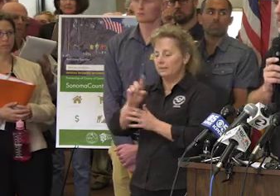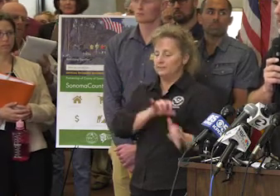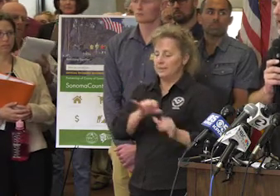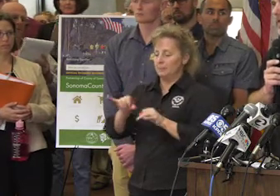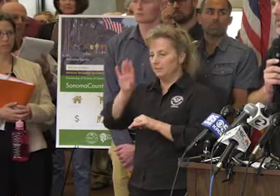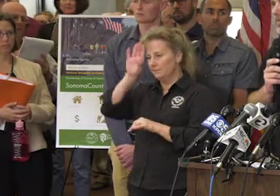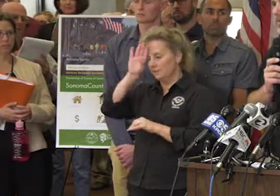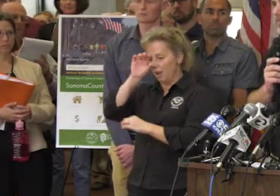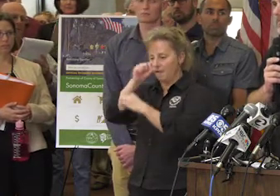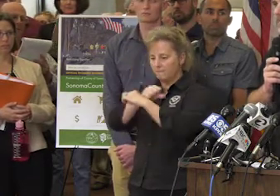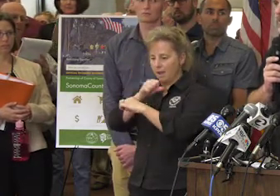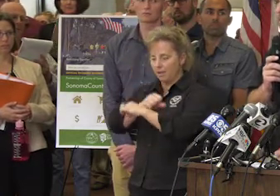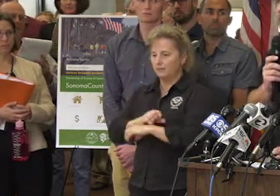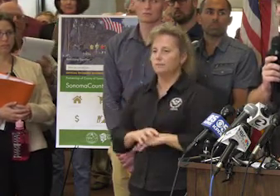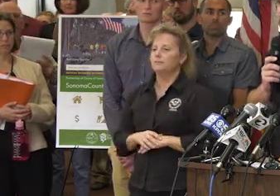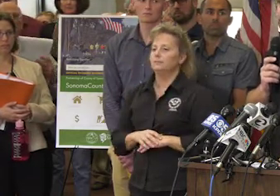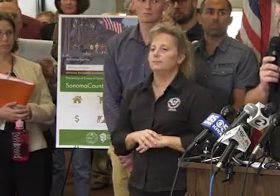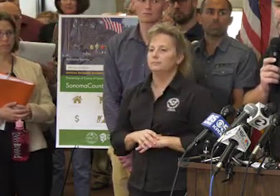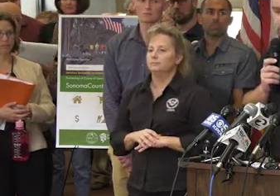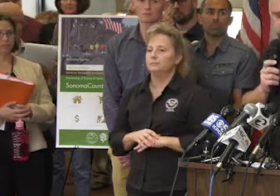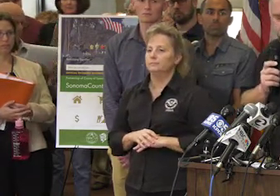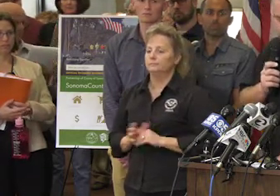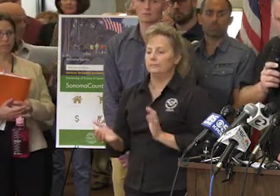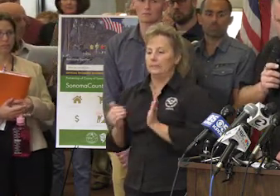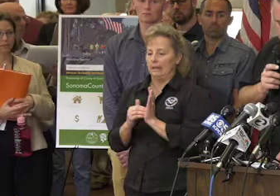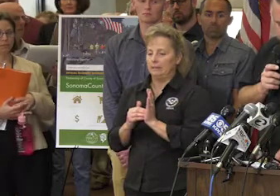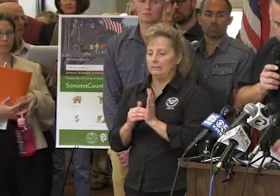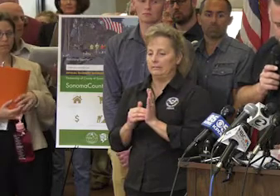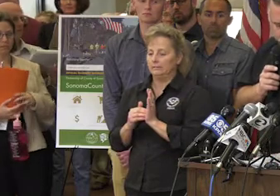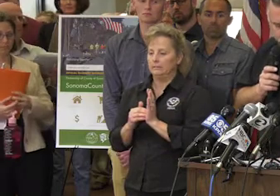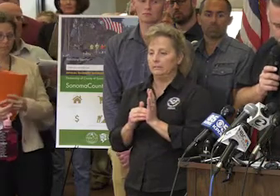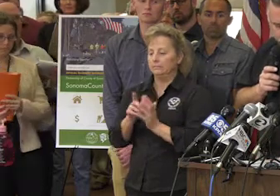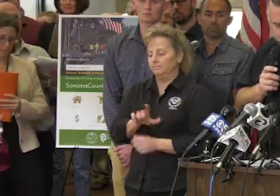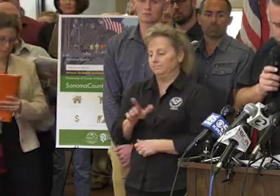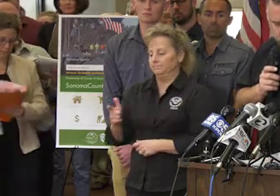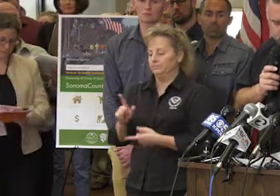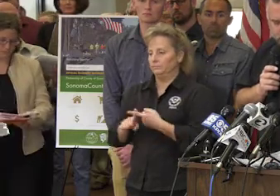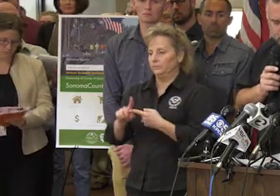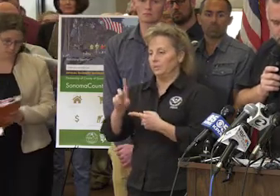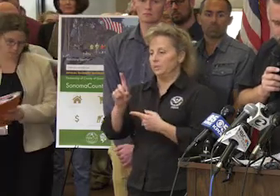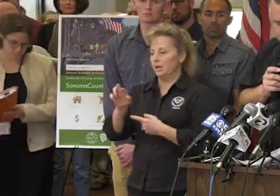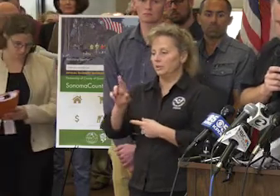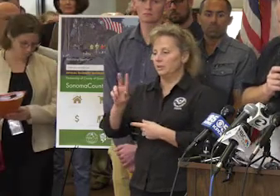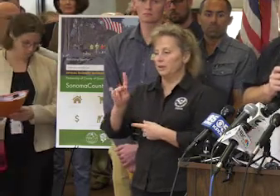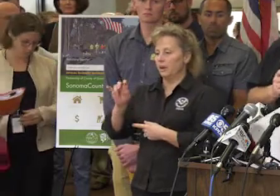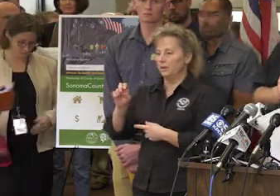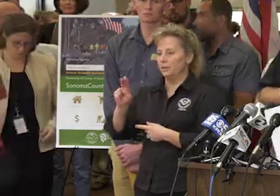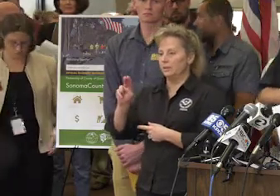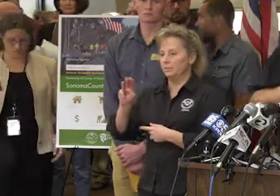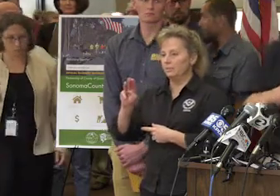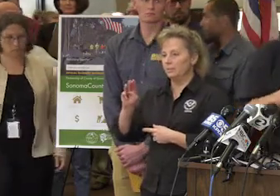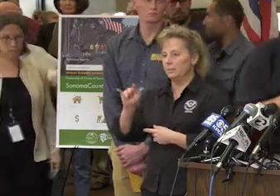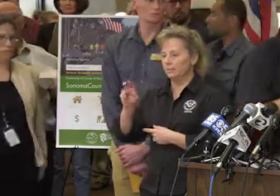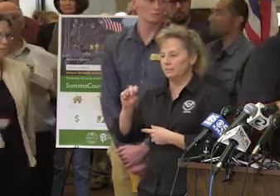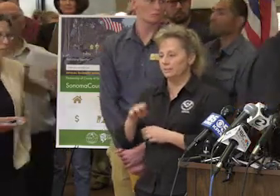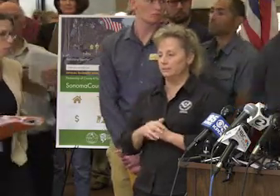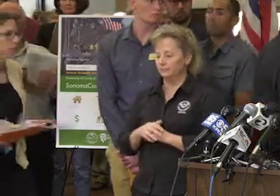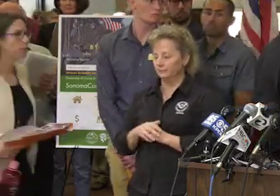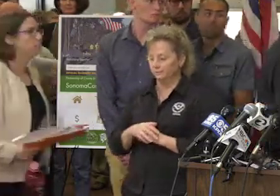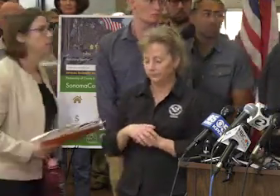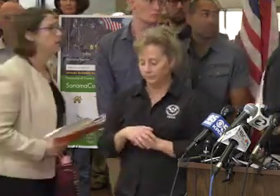was. So again, thank you, and I will now turn it over to Dr. Karen Millman.